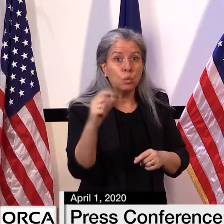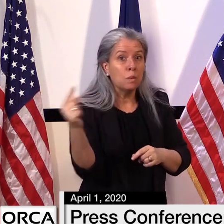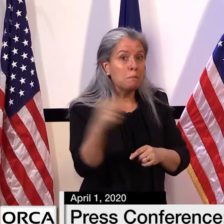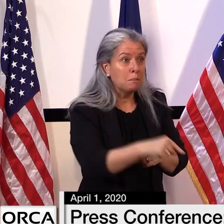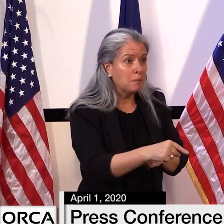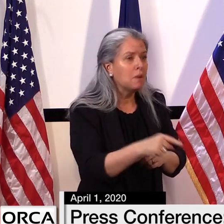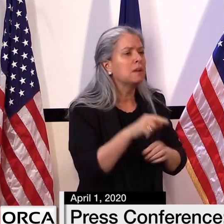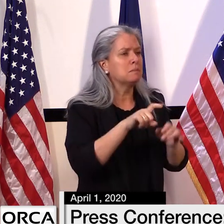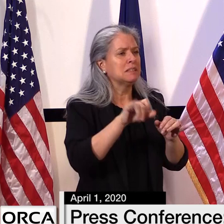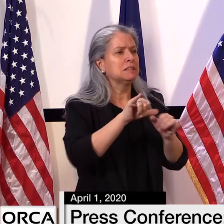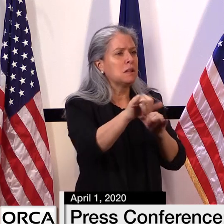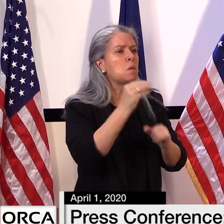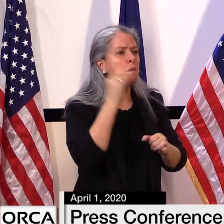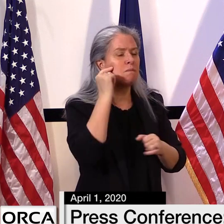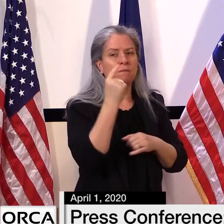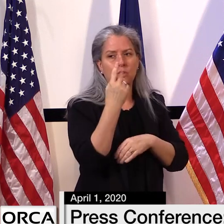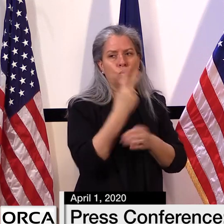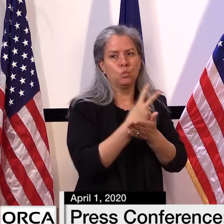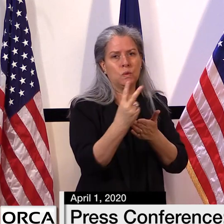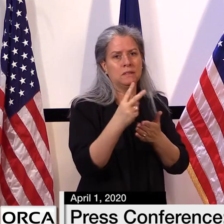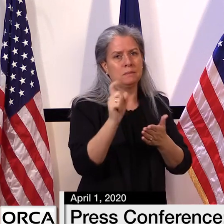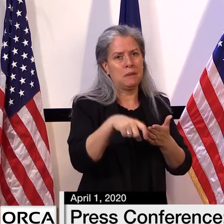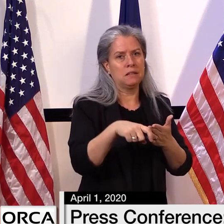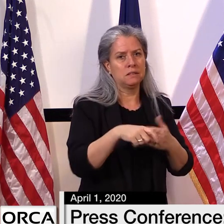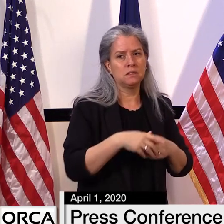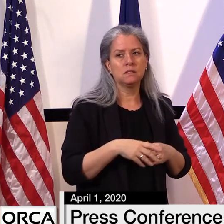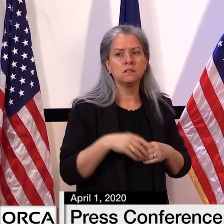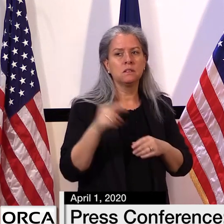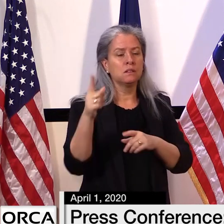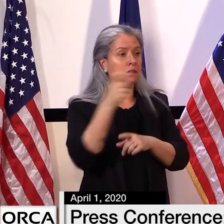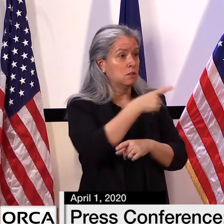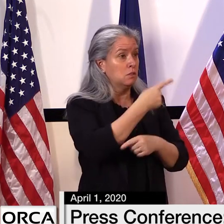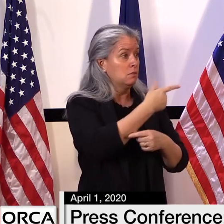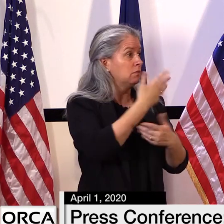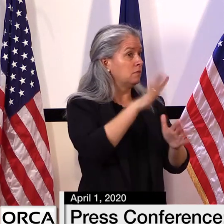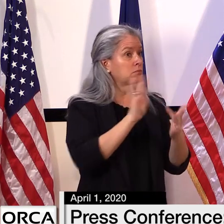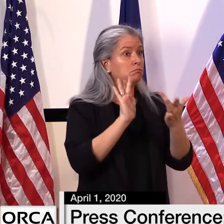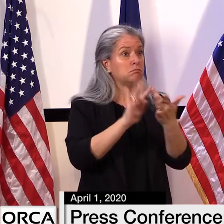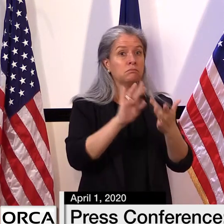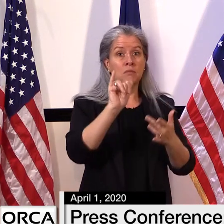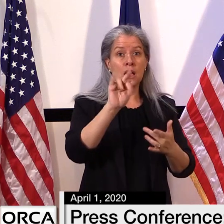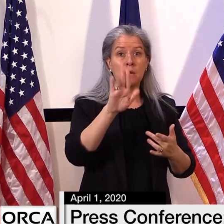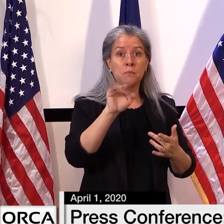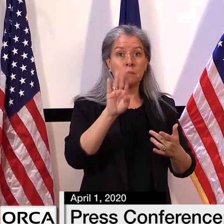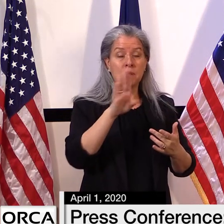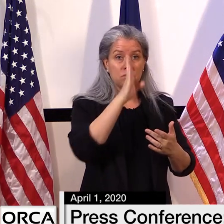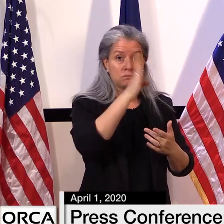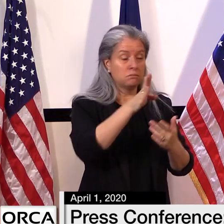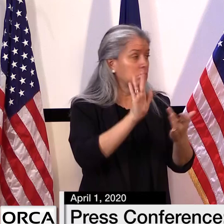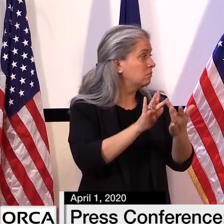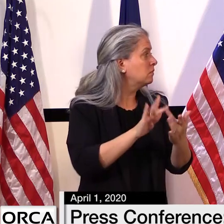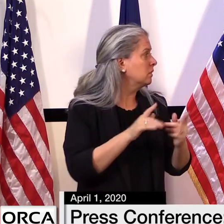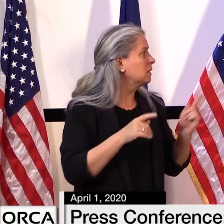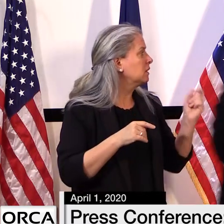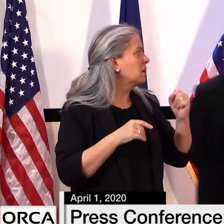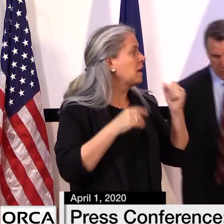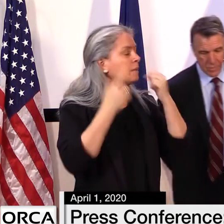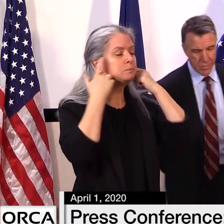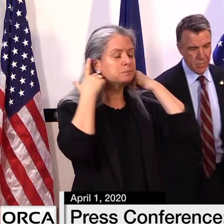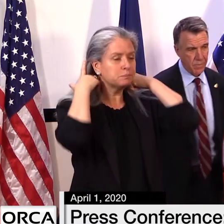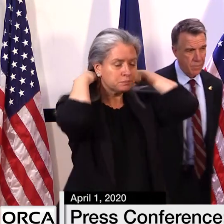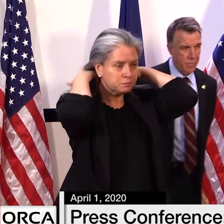14 days. Has the state been in direct contact with Airbnb? We. I can answer that. Sure. Yeah.